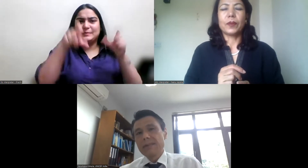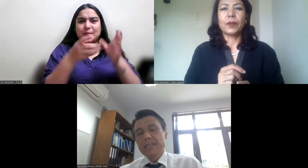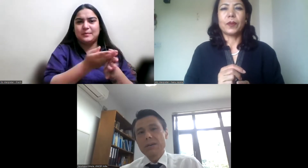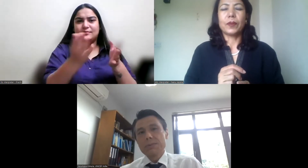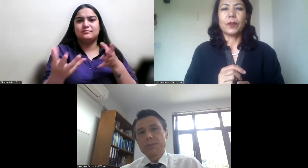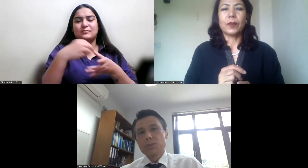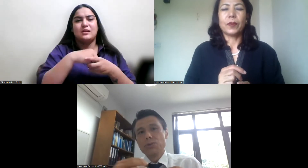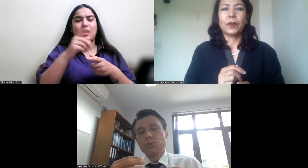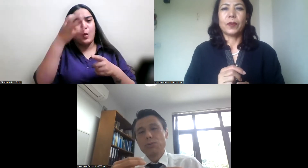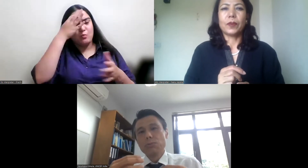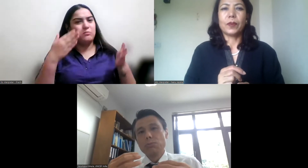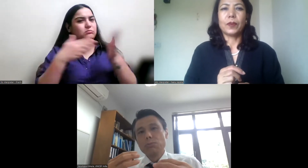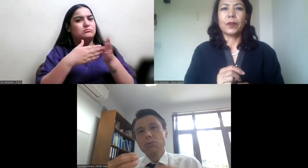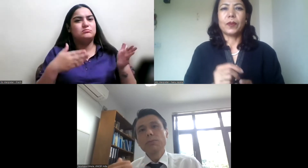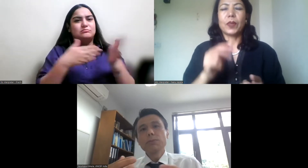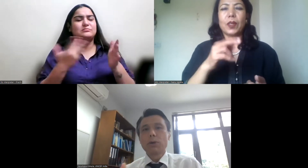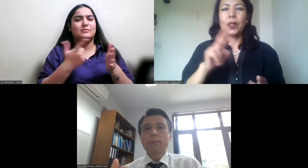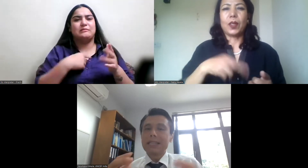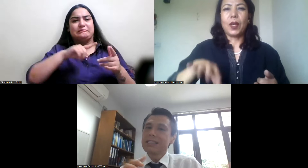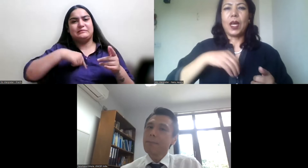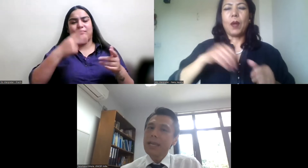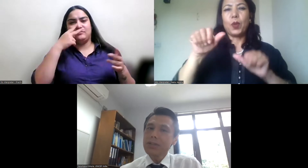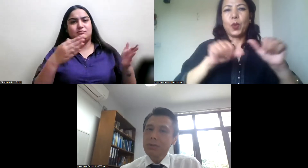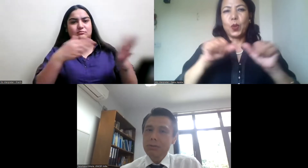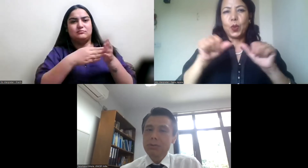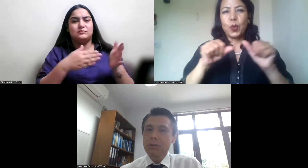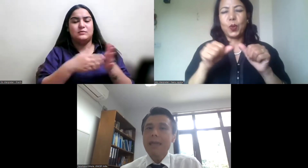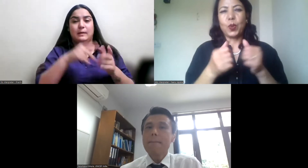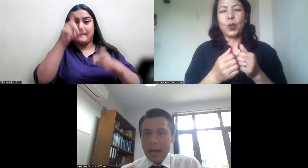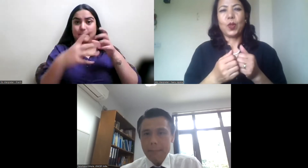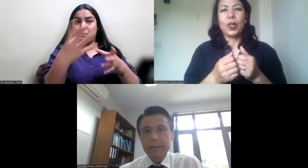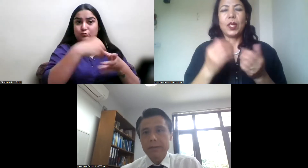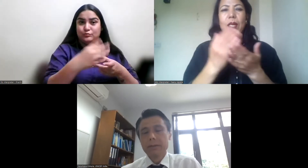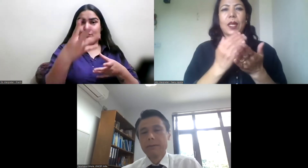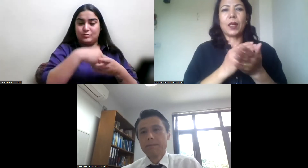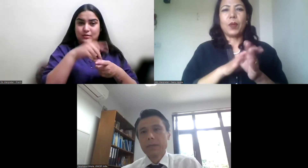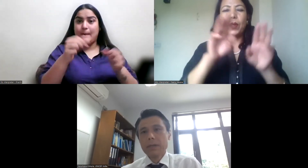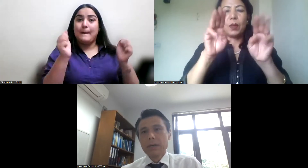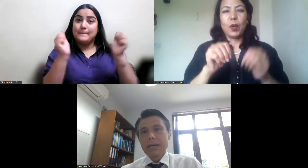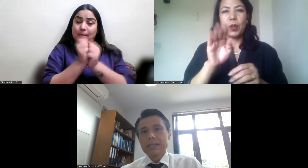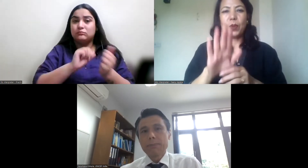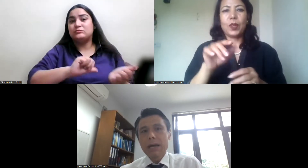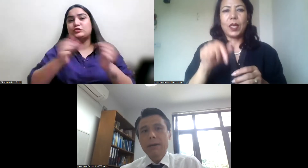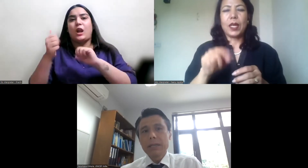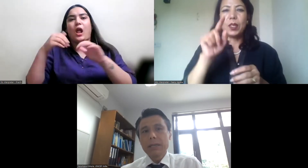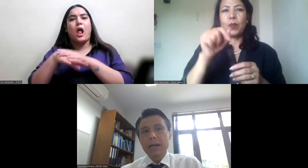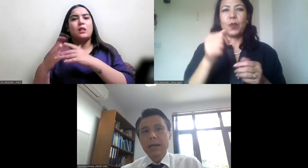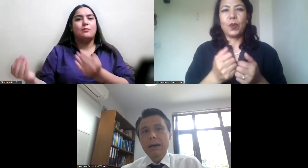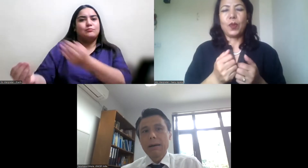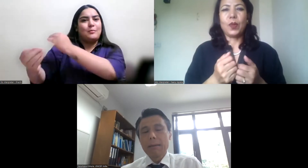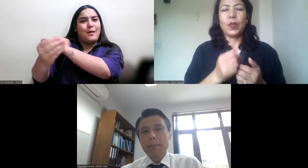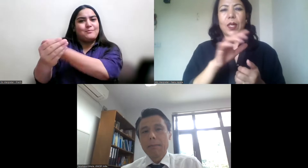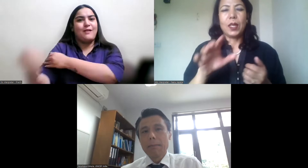challenging ourselves to move from participation to empowerment as the primary